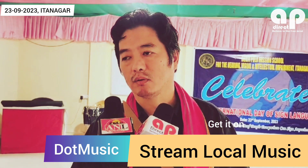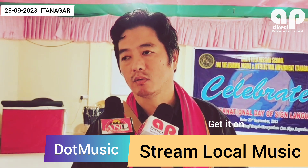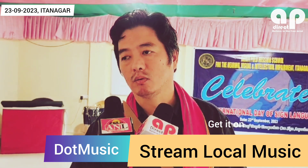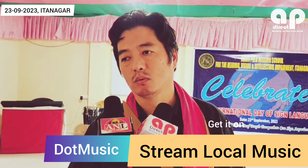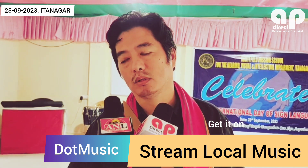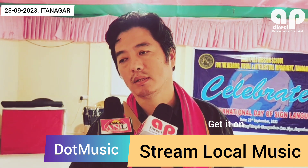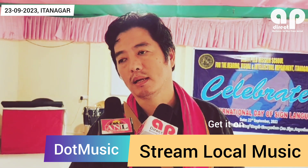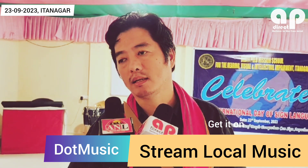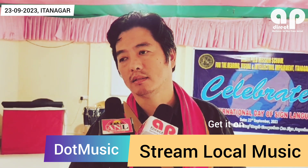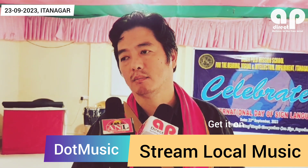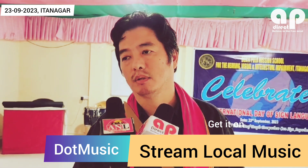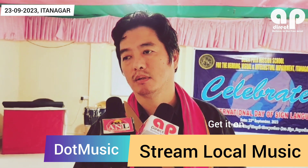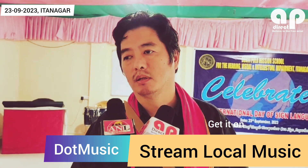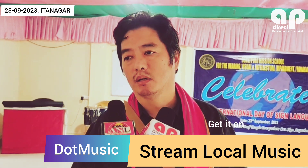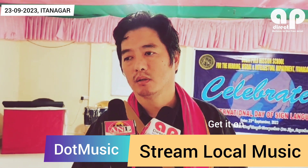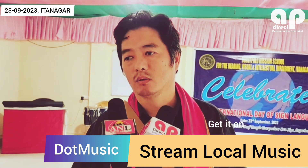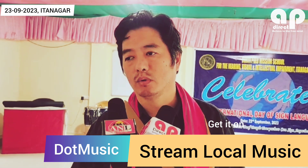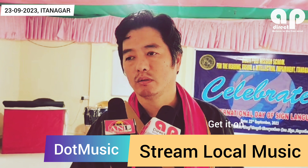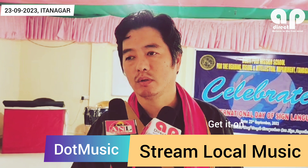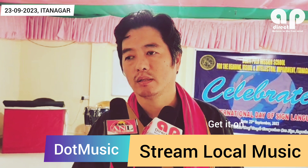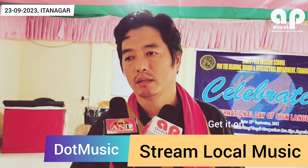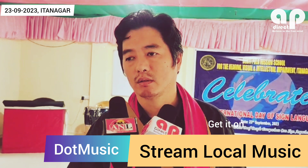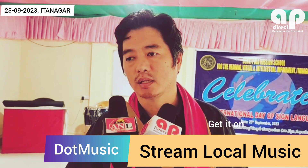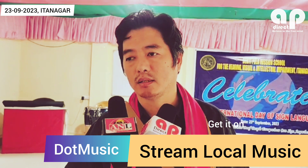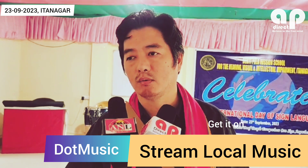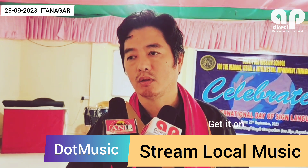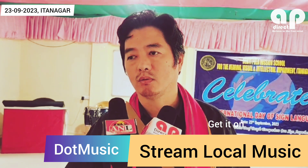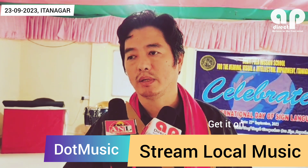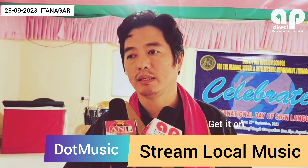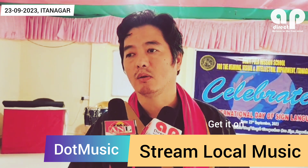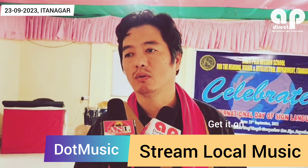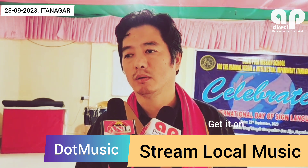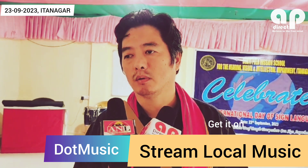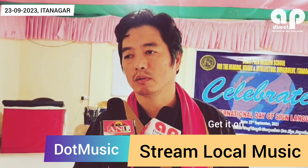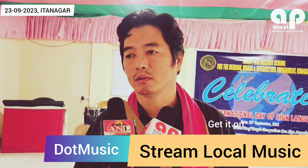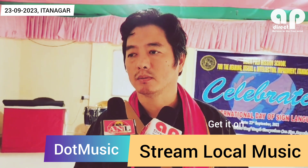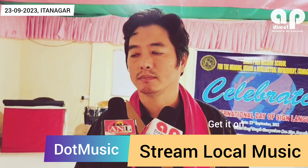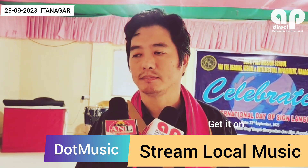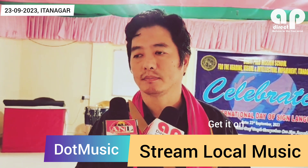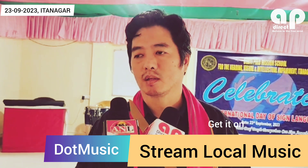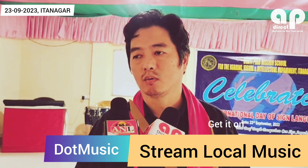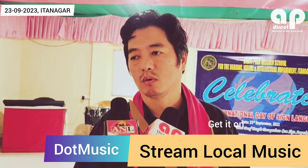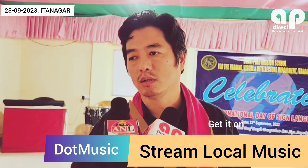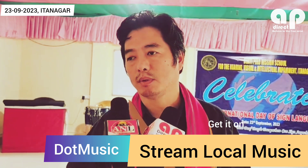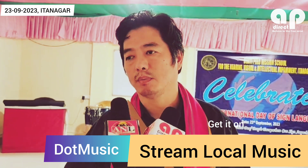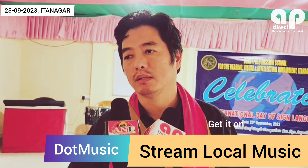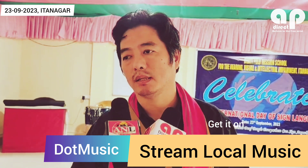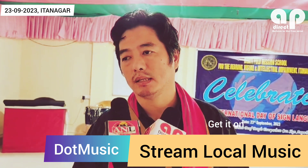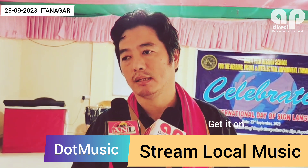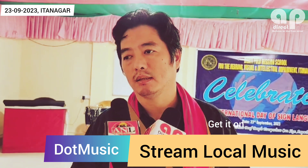So there's a large number. So we should, as a society, we should be inclusive also to all the people's needs.